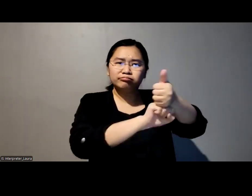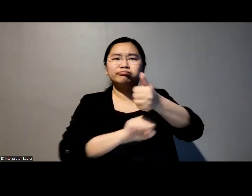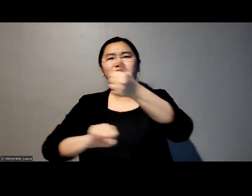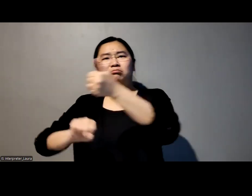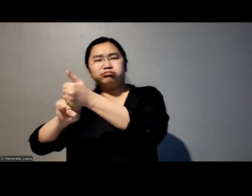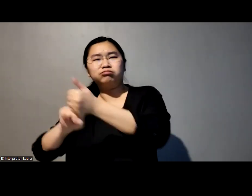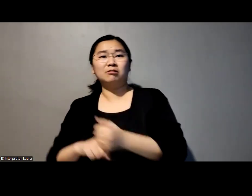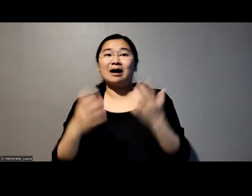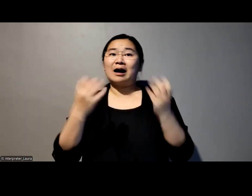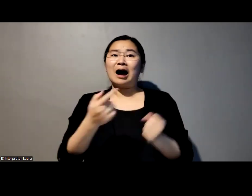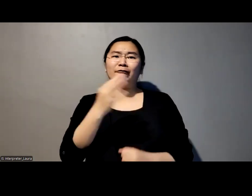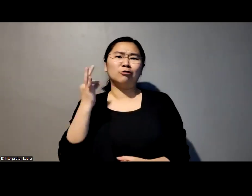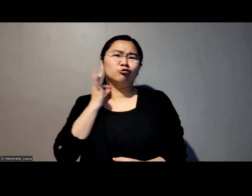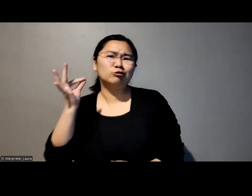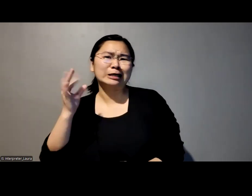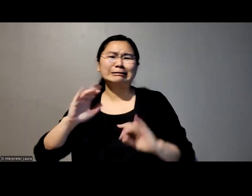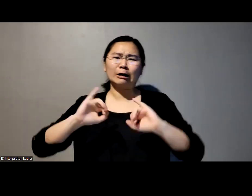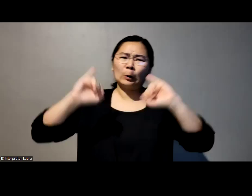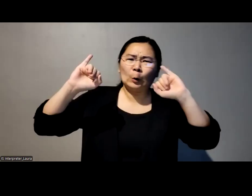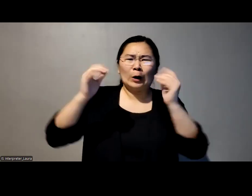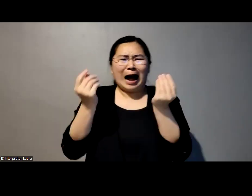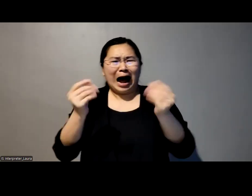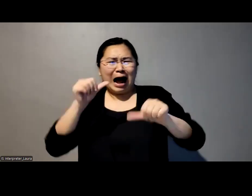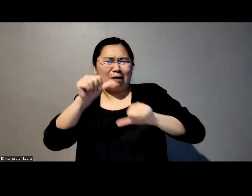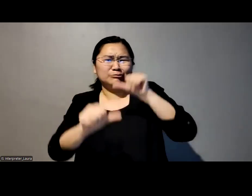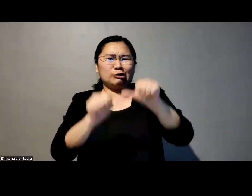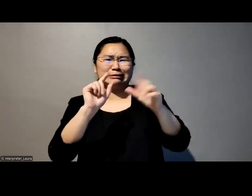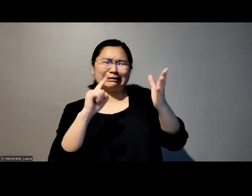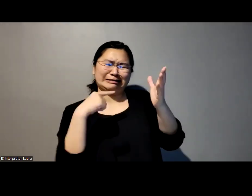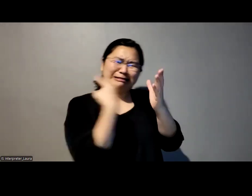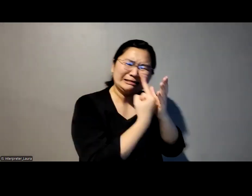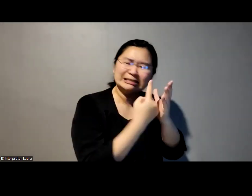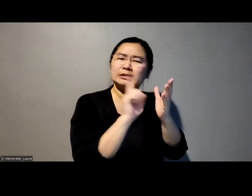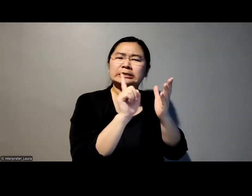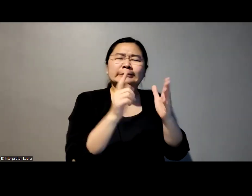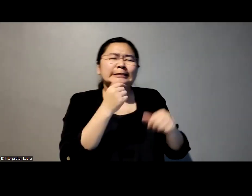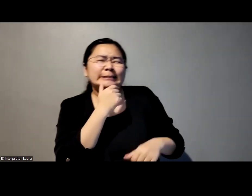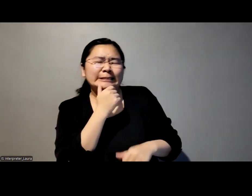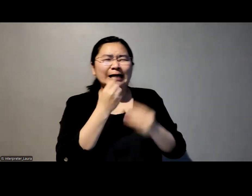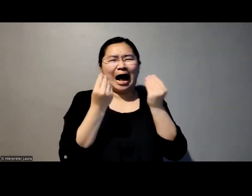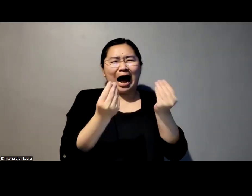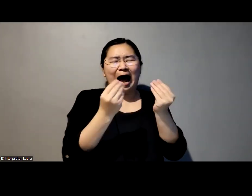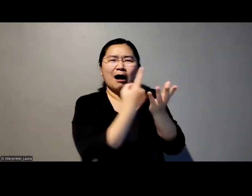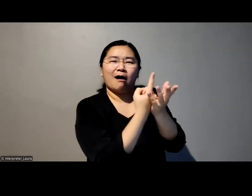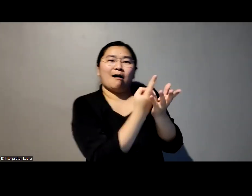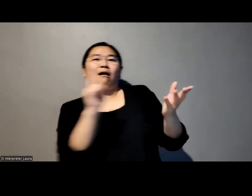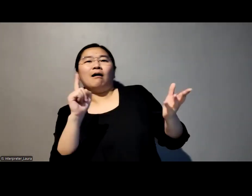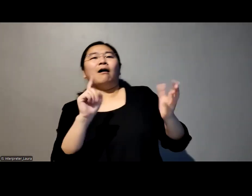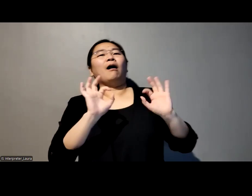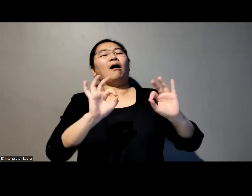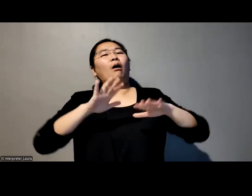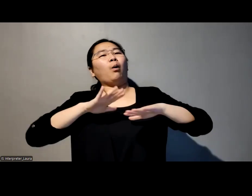processes. And how can we leverage current developments around international cooperation